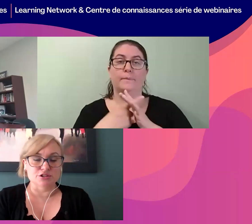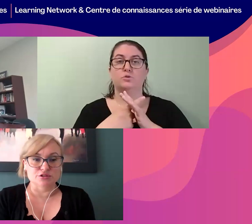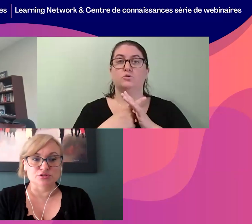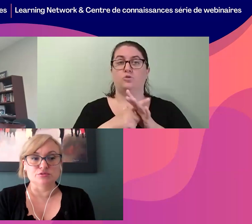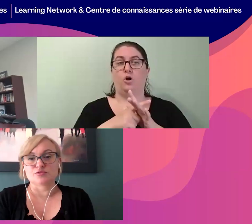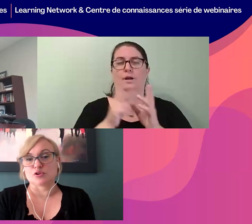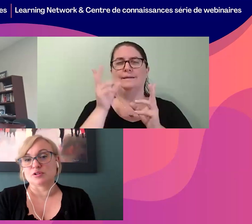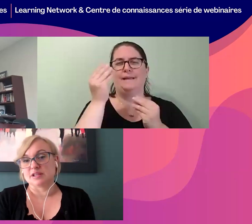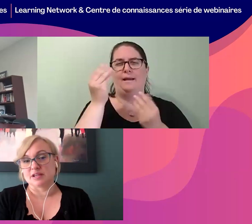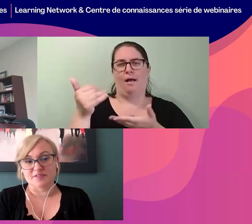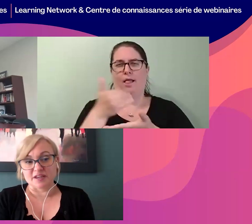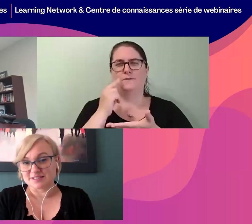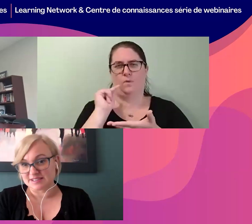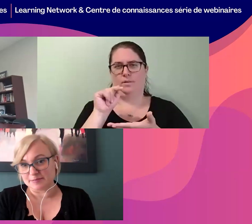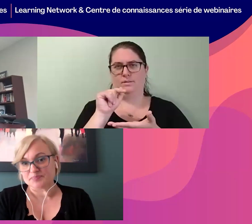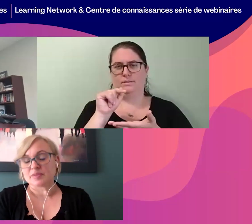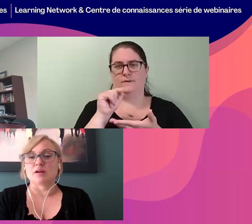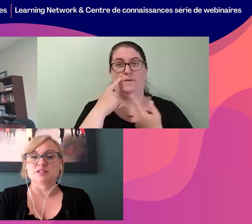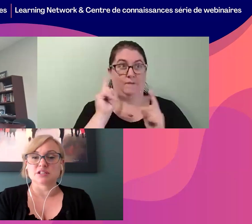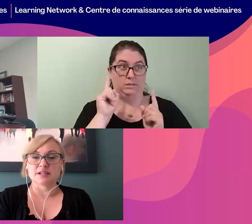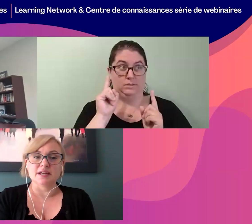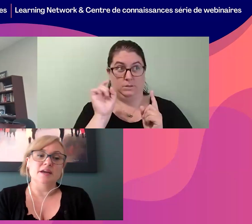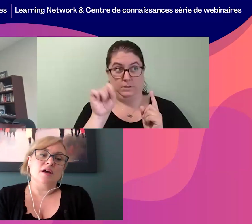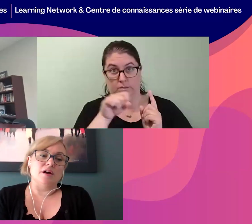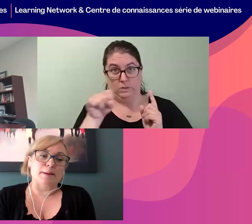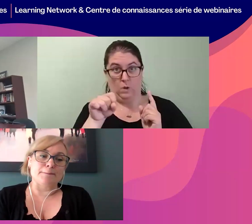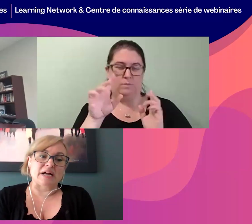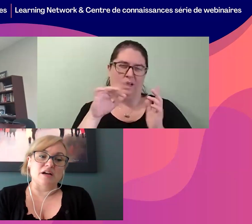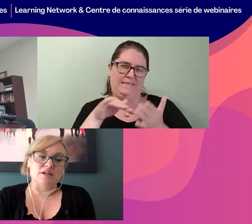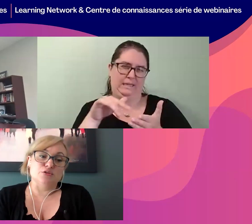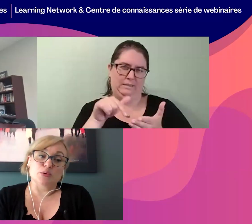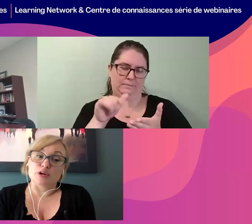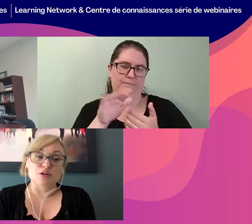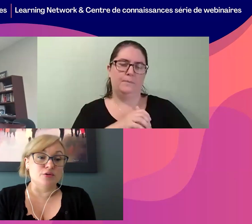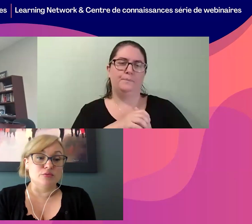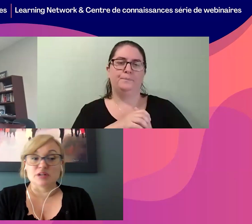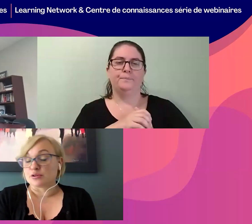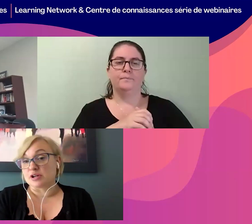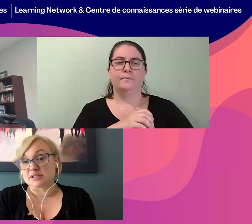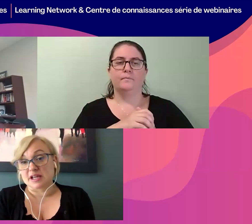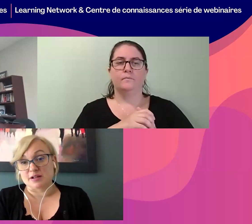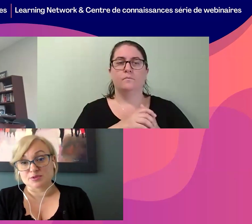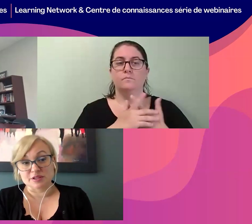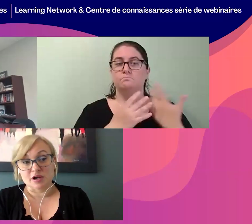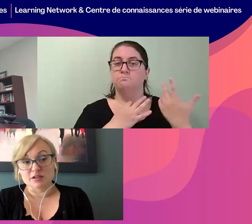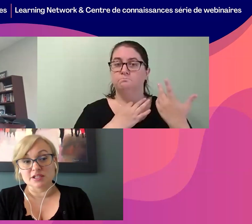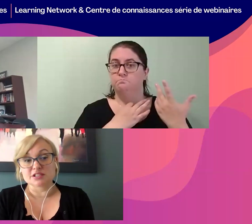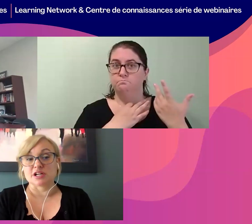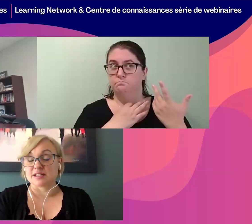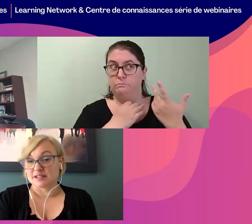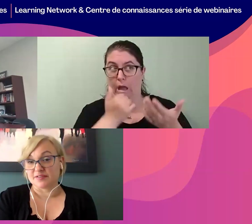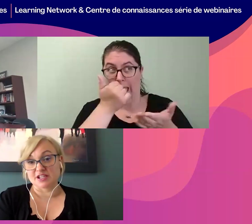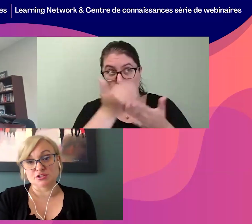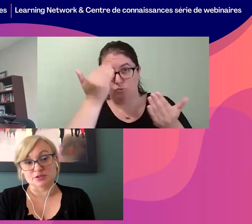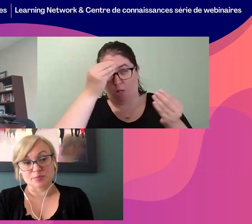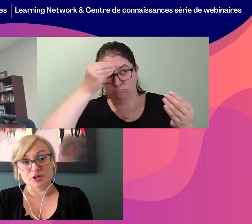data collection soon for the efficacy study. So we want to know whether or not it helps with